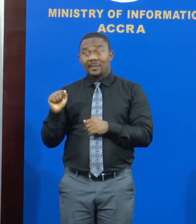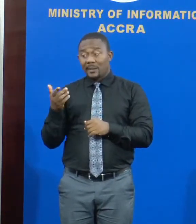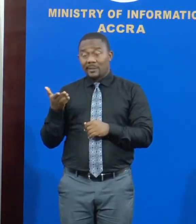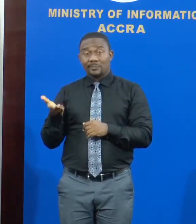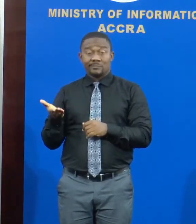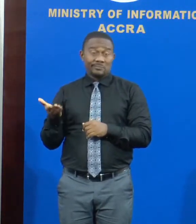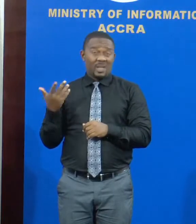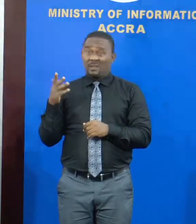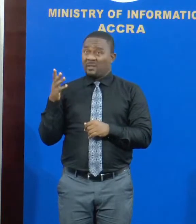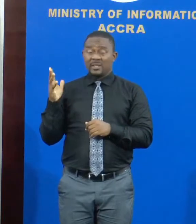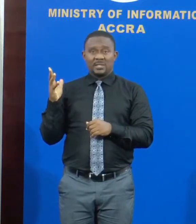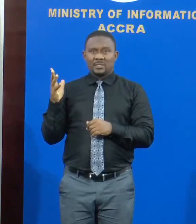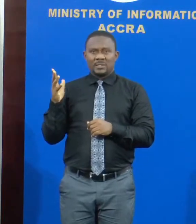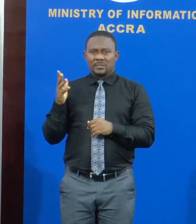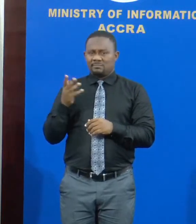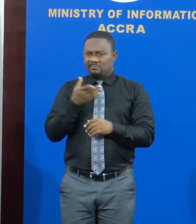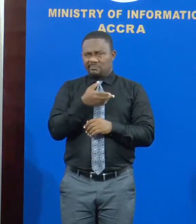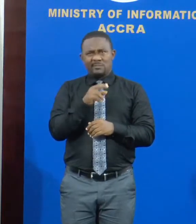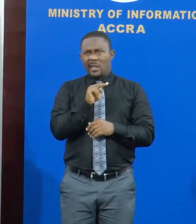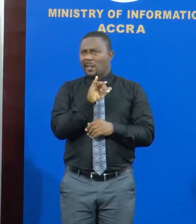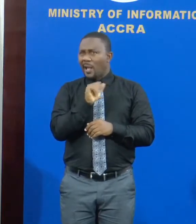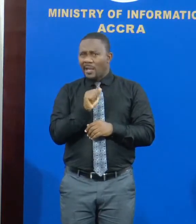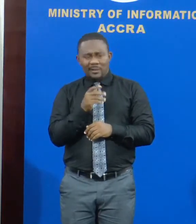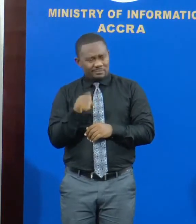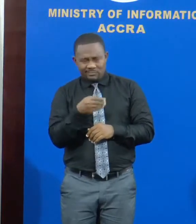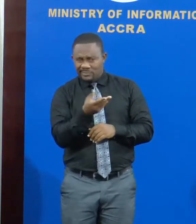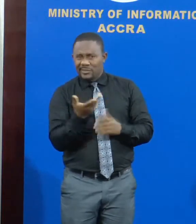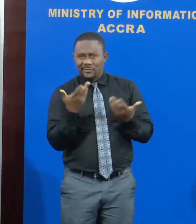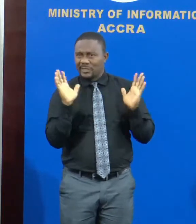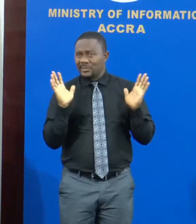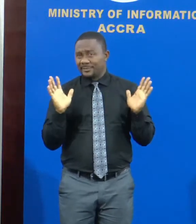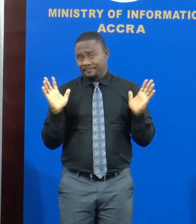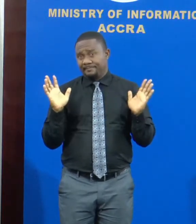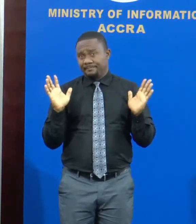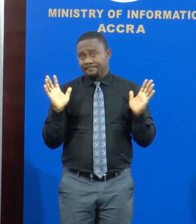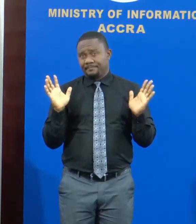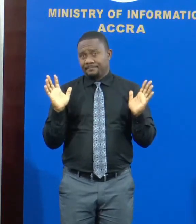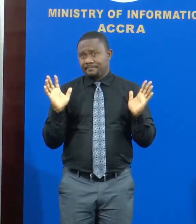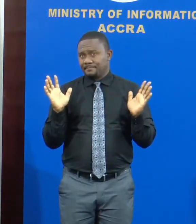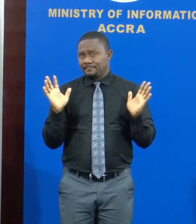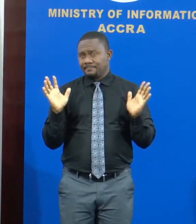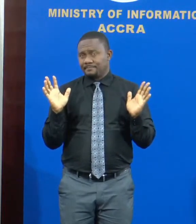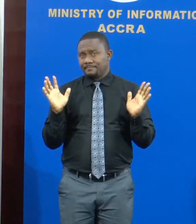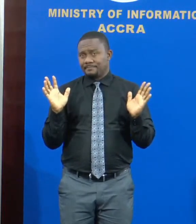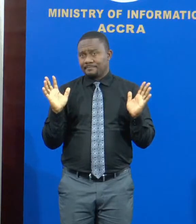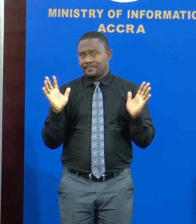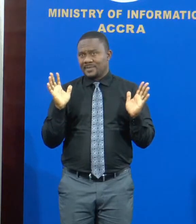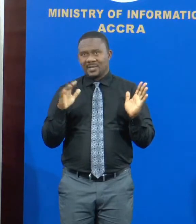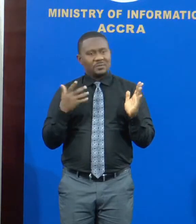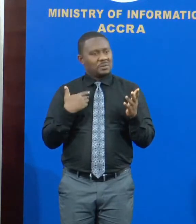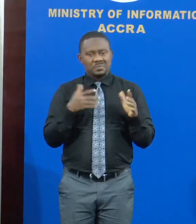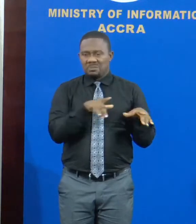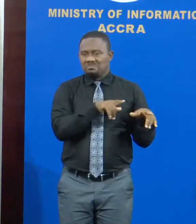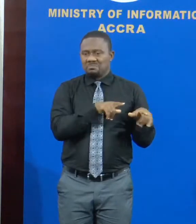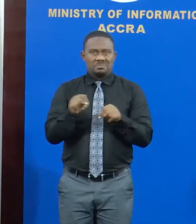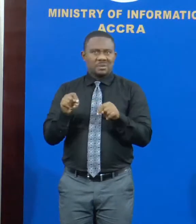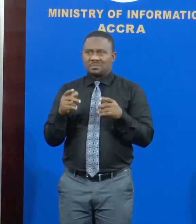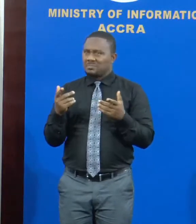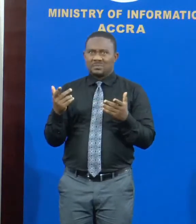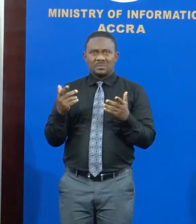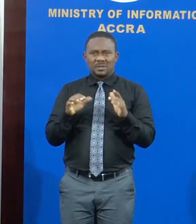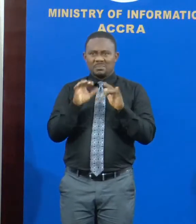ourselves, you've already given it to the NIA, and we just import that data. There is no